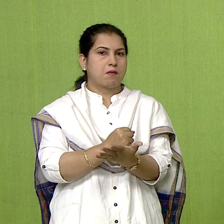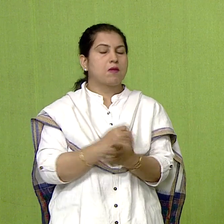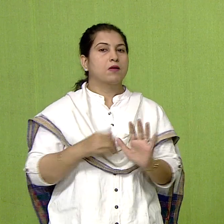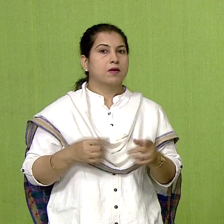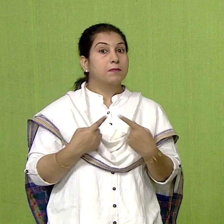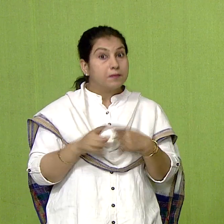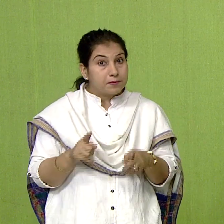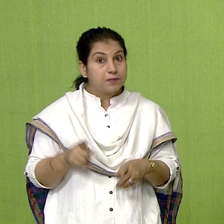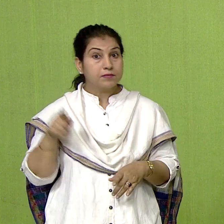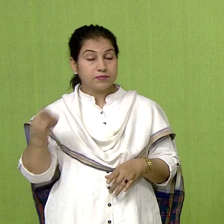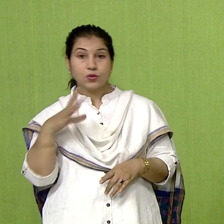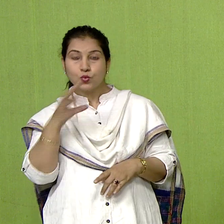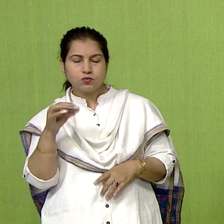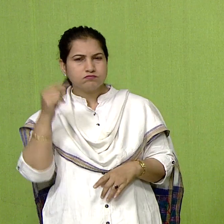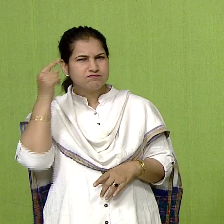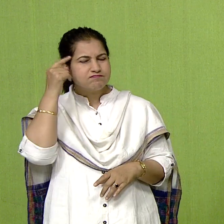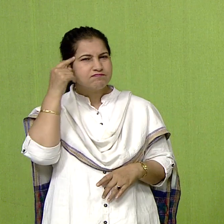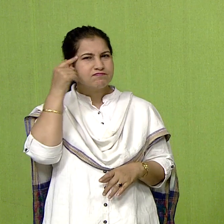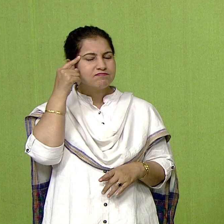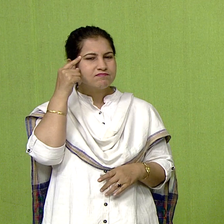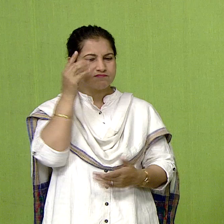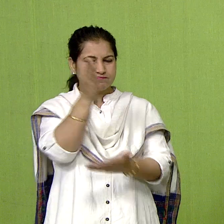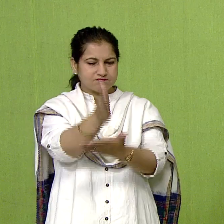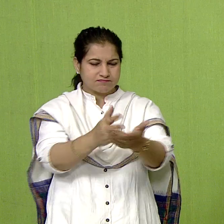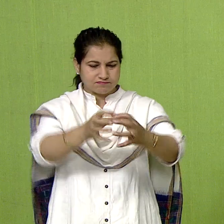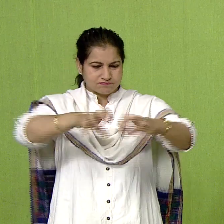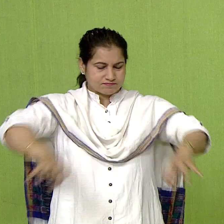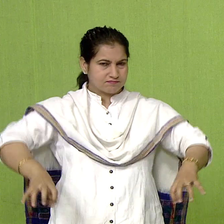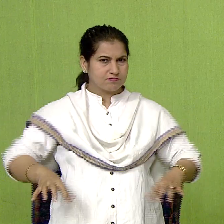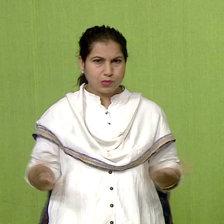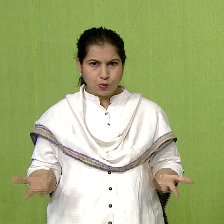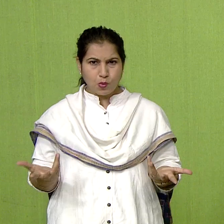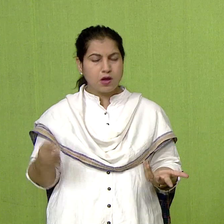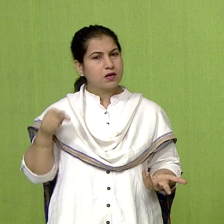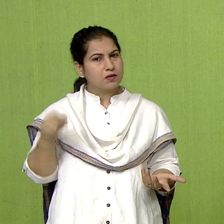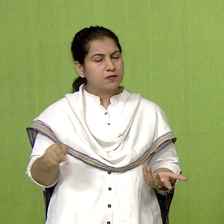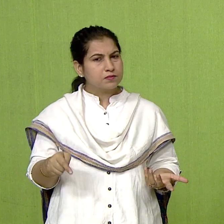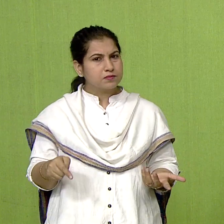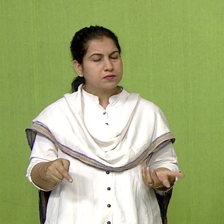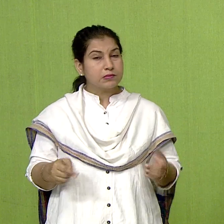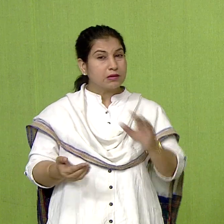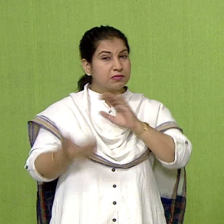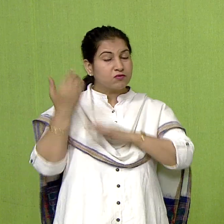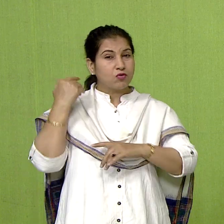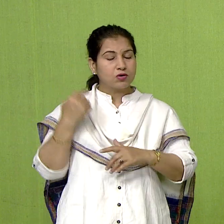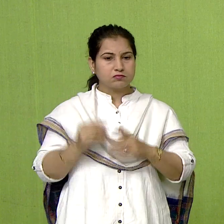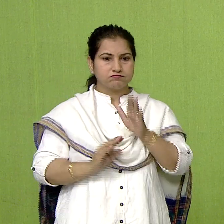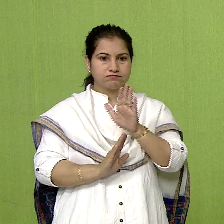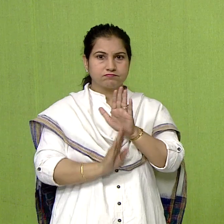However, the real reason for division of Bengal was to end the growing feeling of